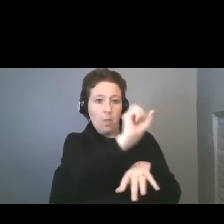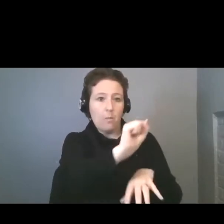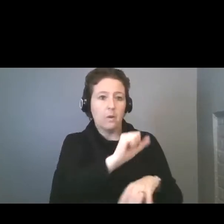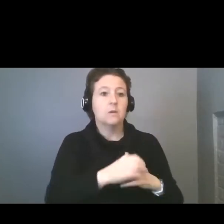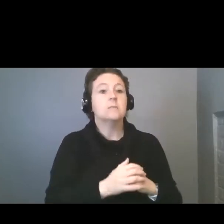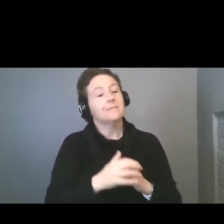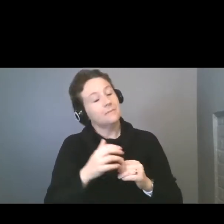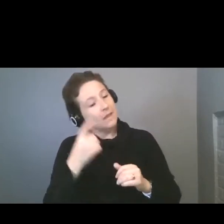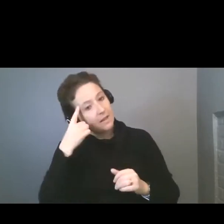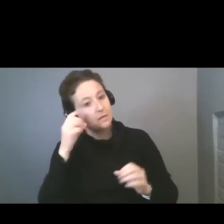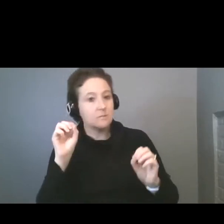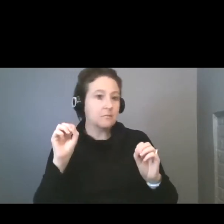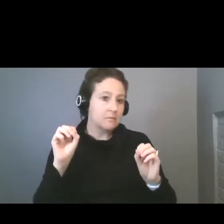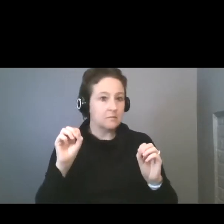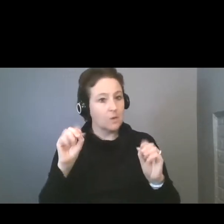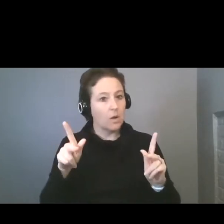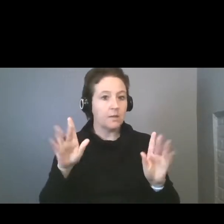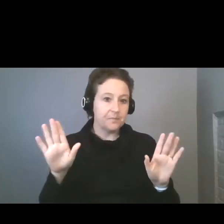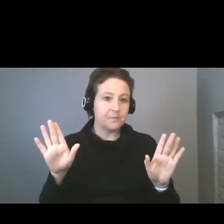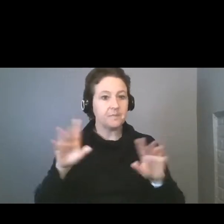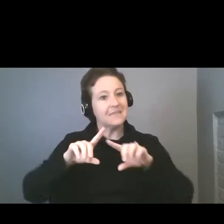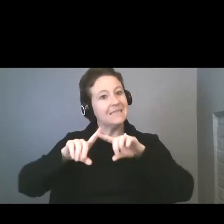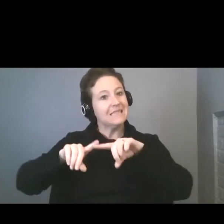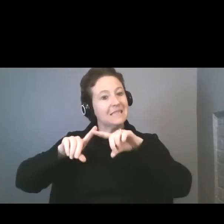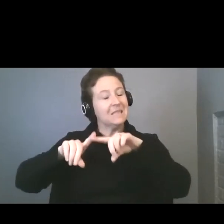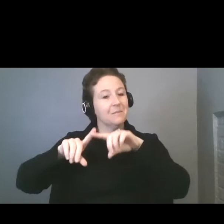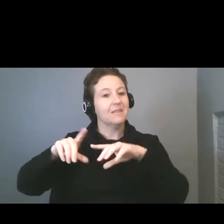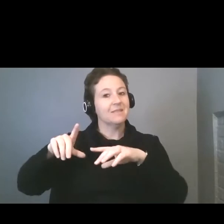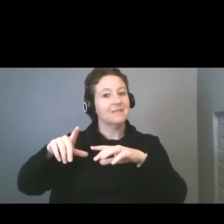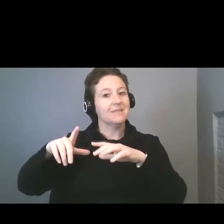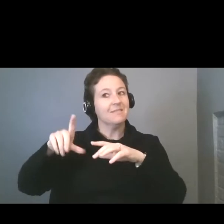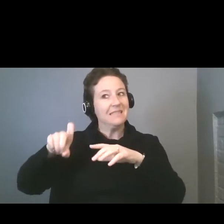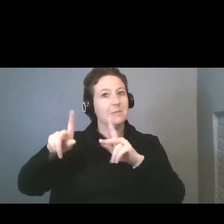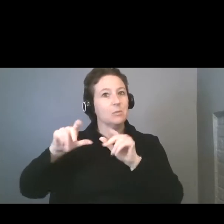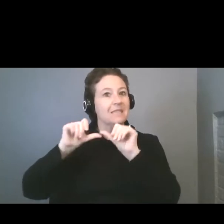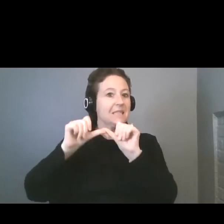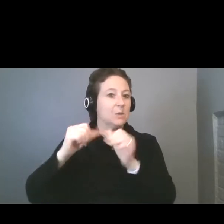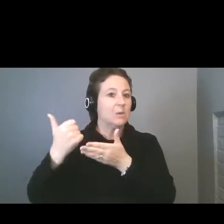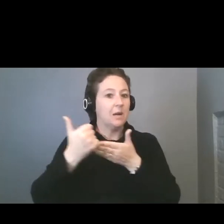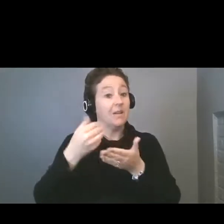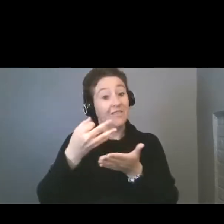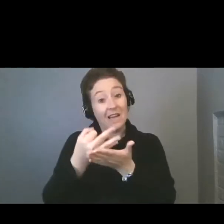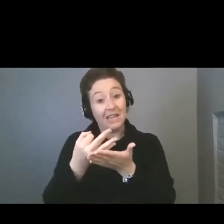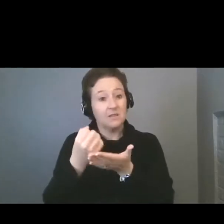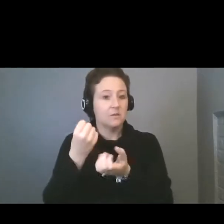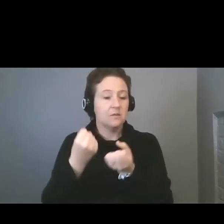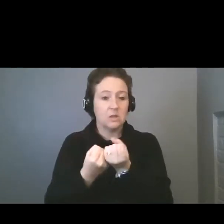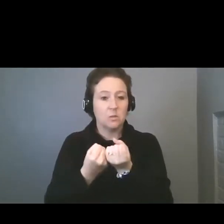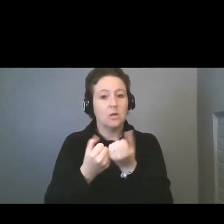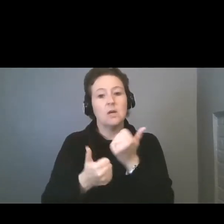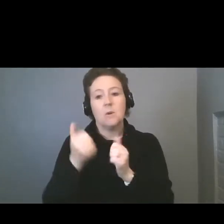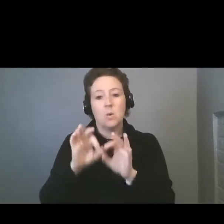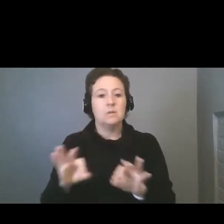we're okay, but that of course is dependent upon continued response. But financial support is still the most